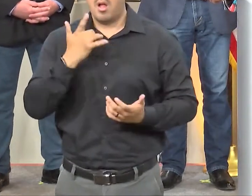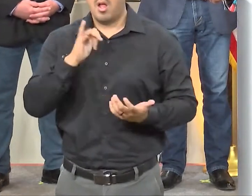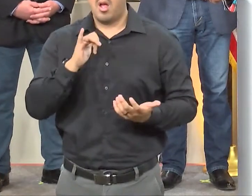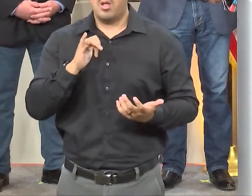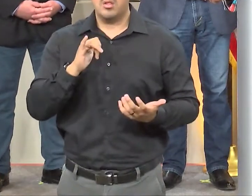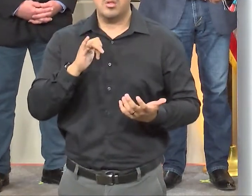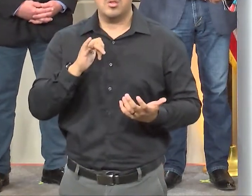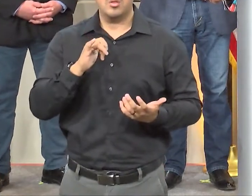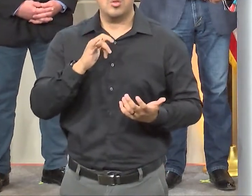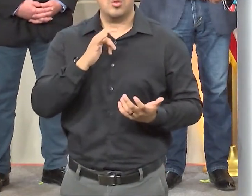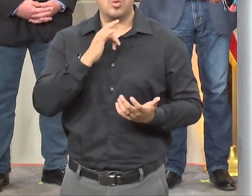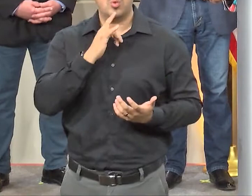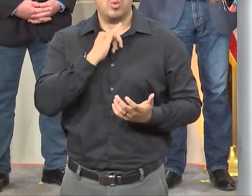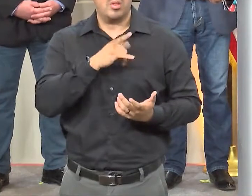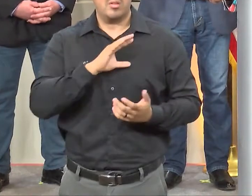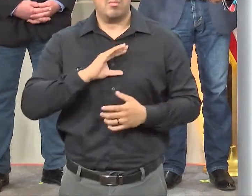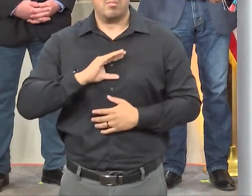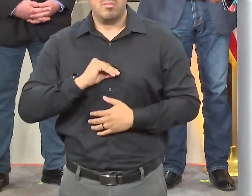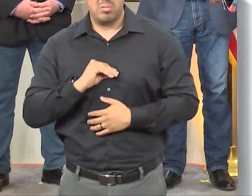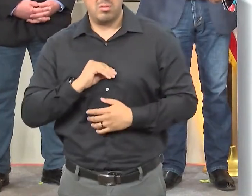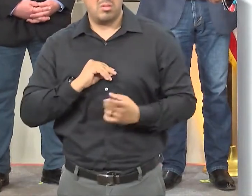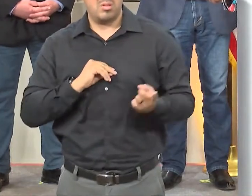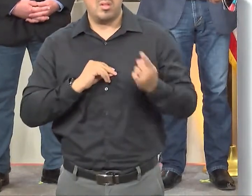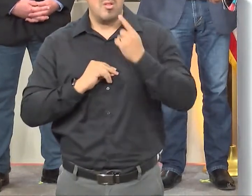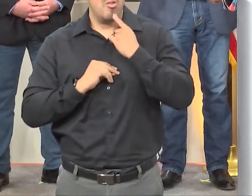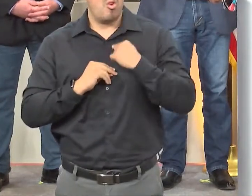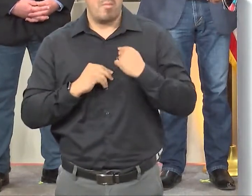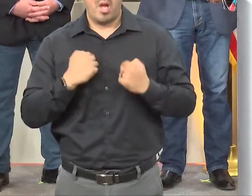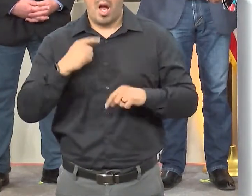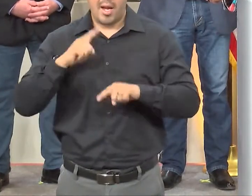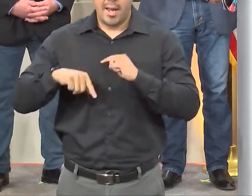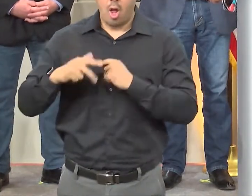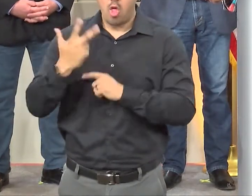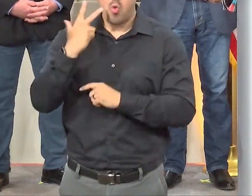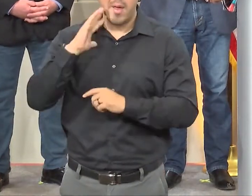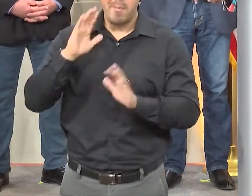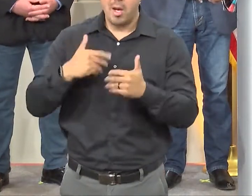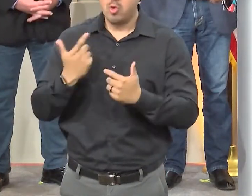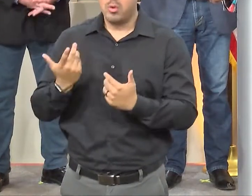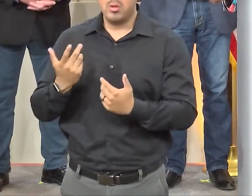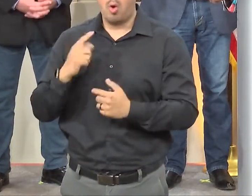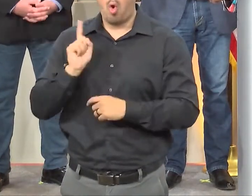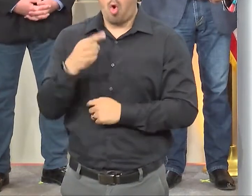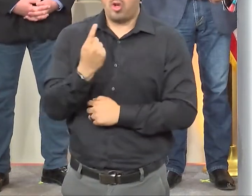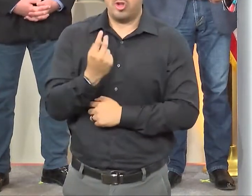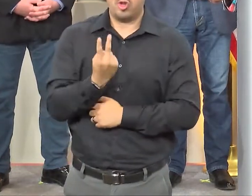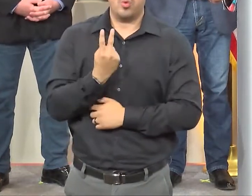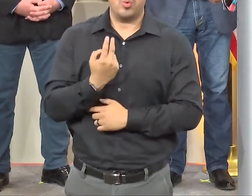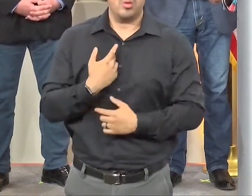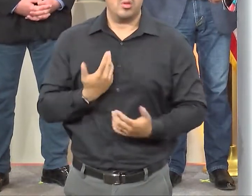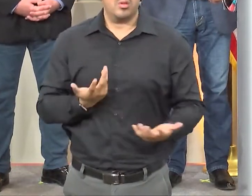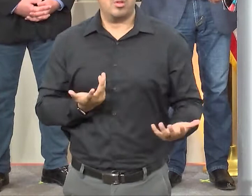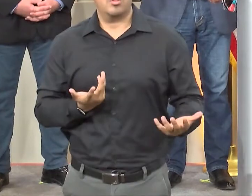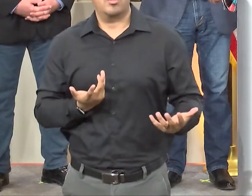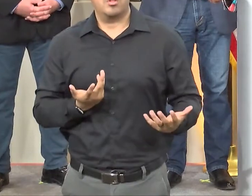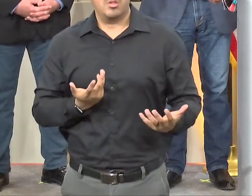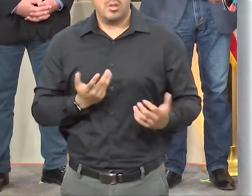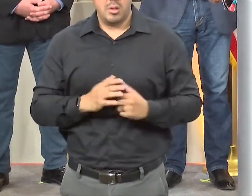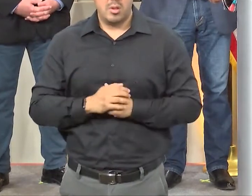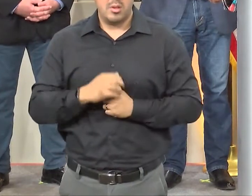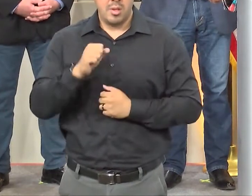it was very demeaning for them to tell me I couldn't have my 3-bedroom home. I only can get 2. And yes, I don't